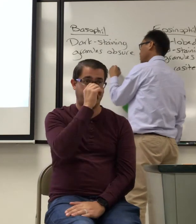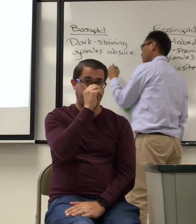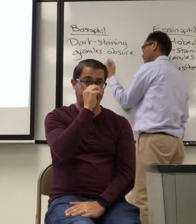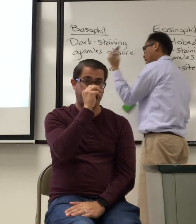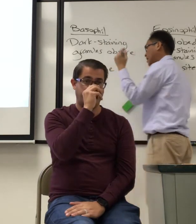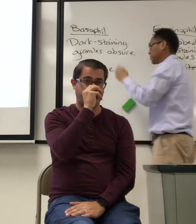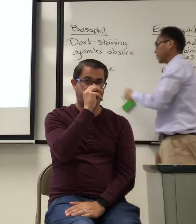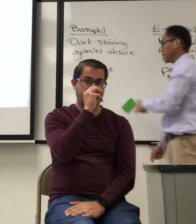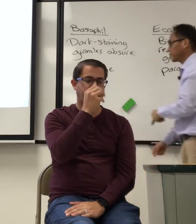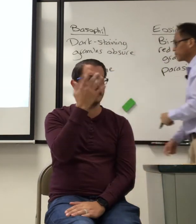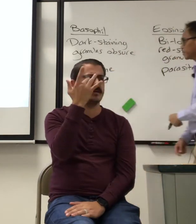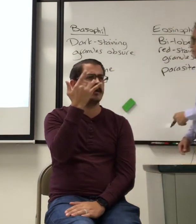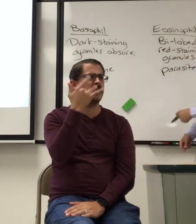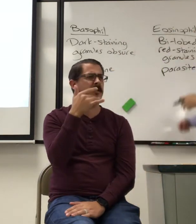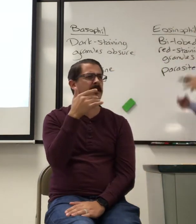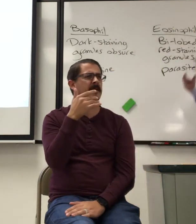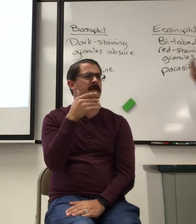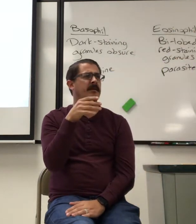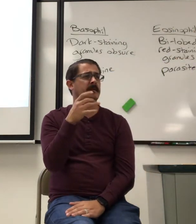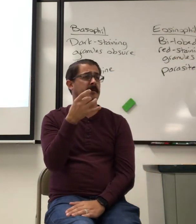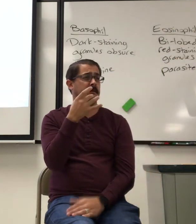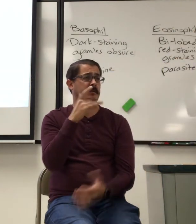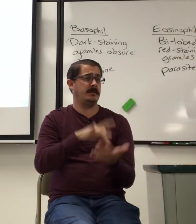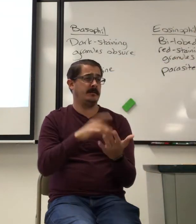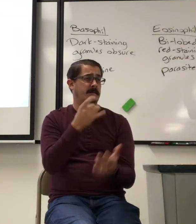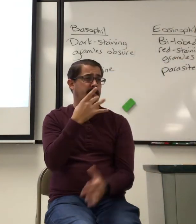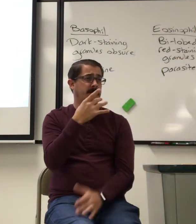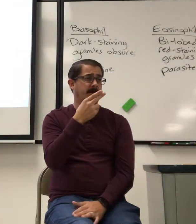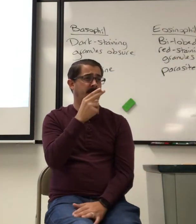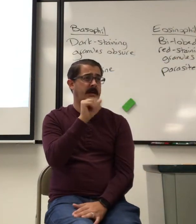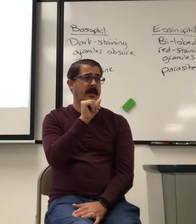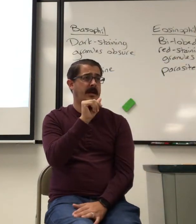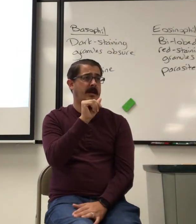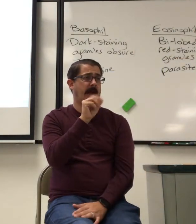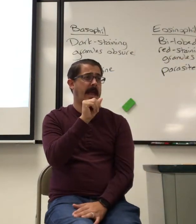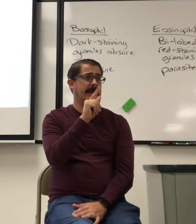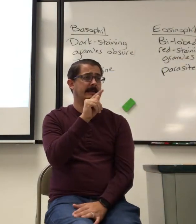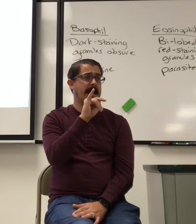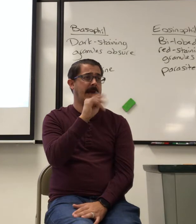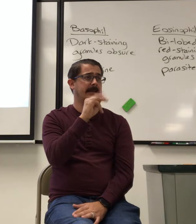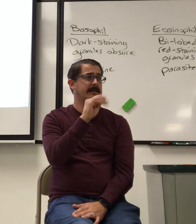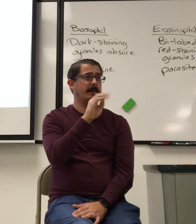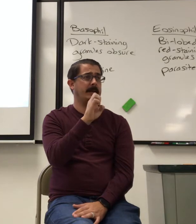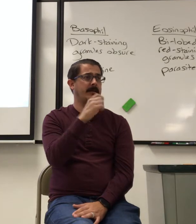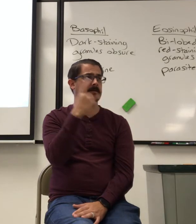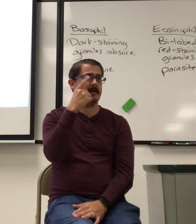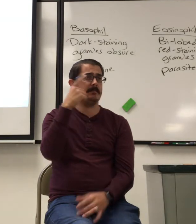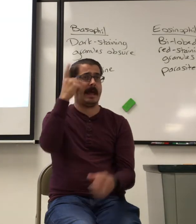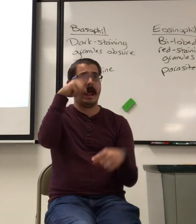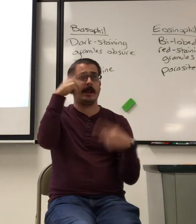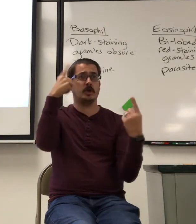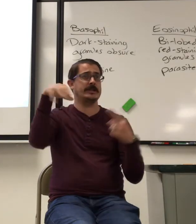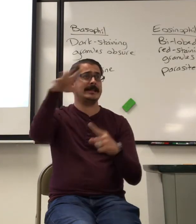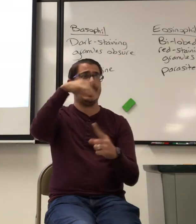Why are you taking antihistamine? You're draining, you're running, there's some allergen in the air.